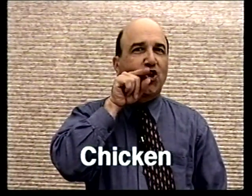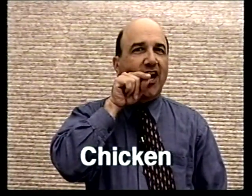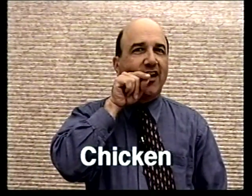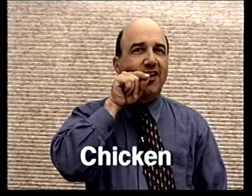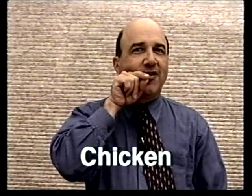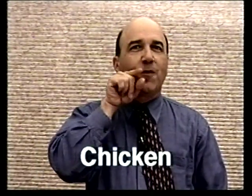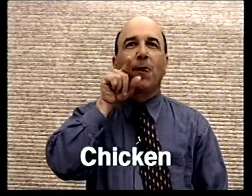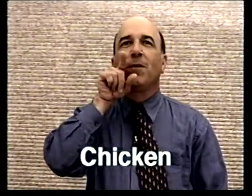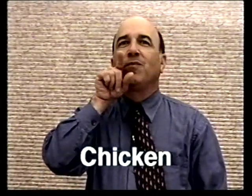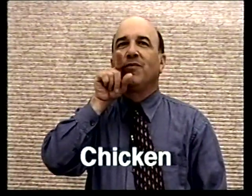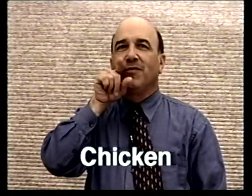chicken,